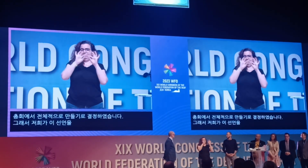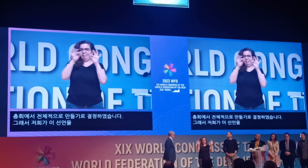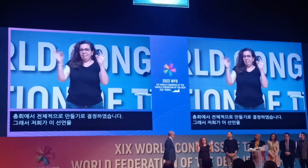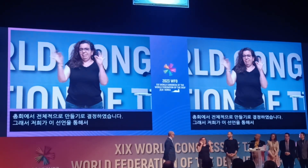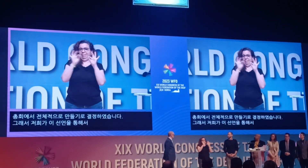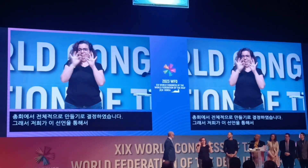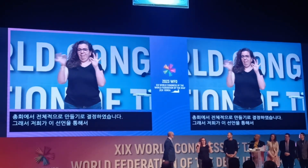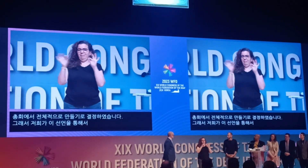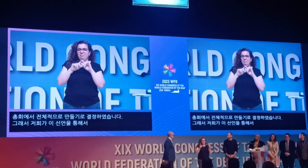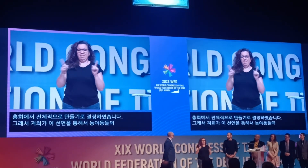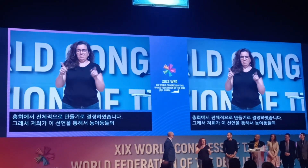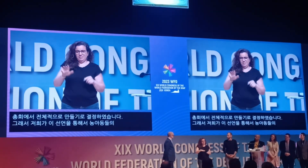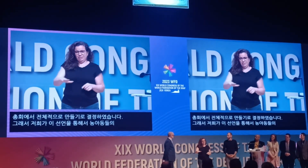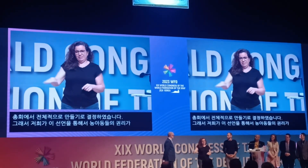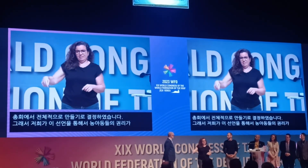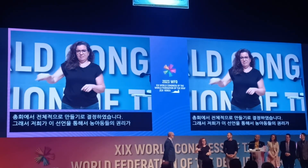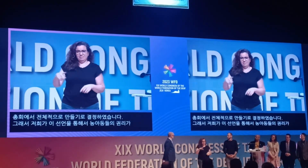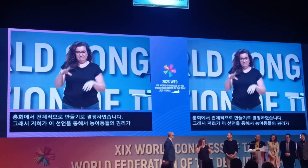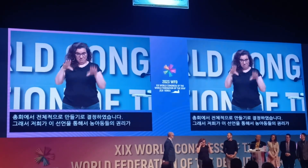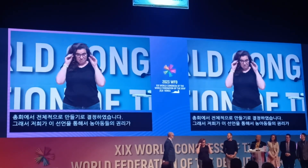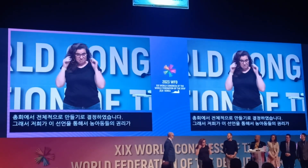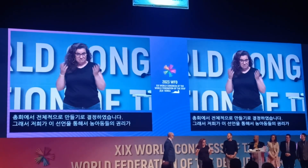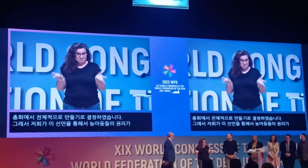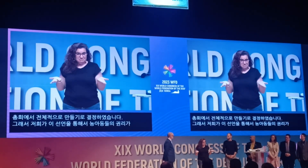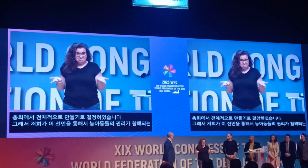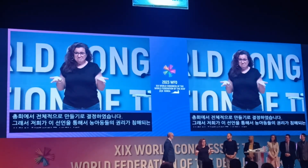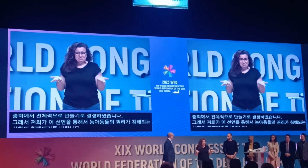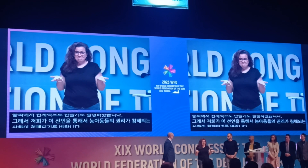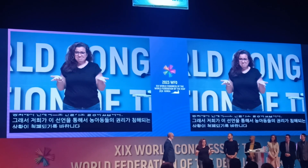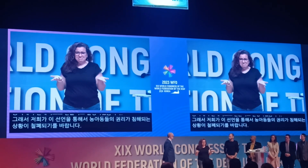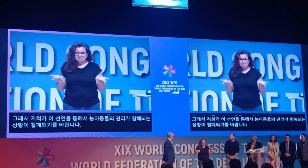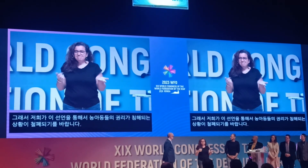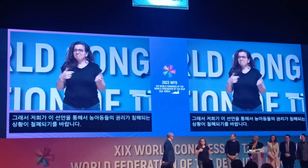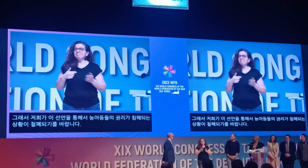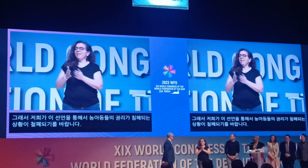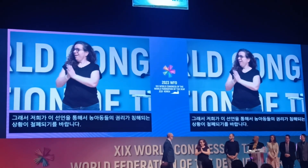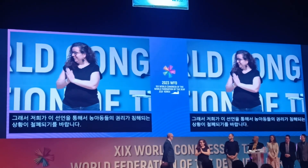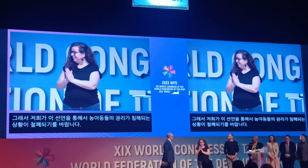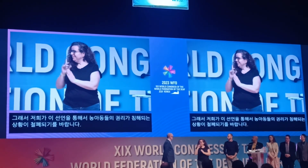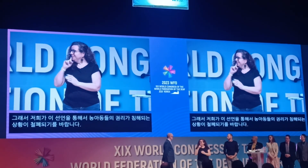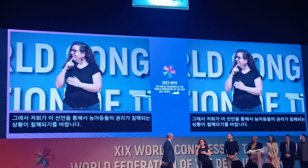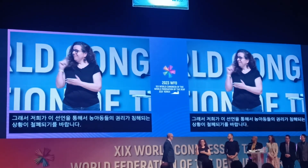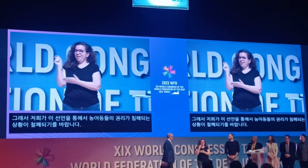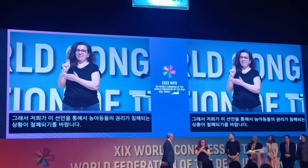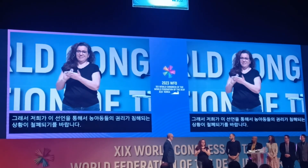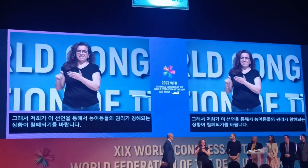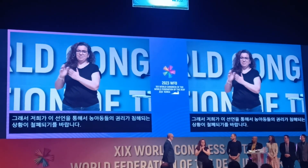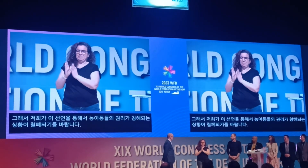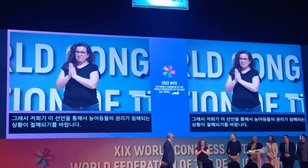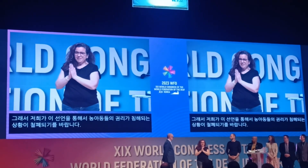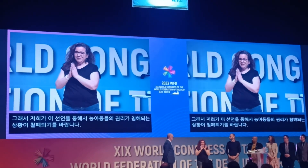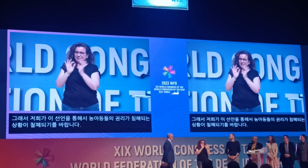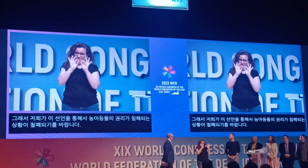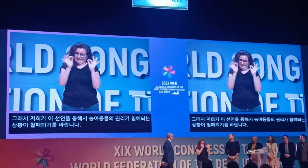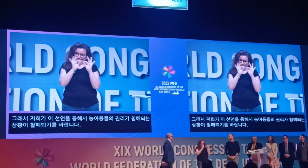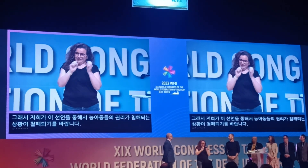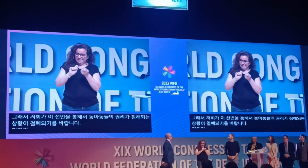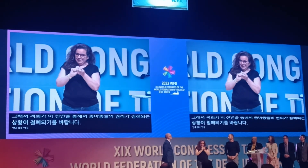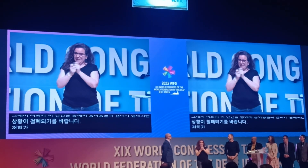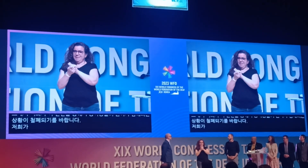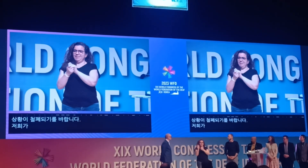add that this declaration, it's important that we explain this to deaf children. So